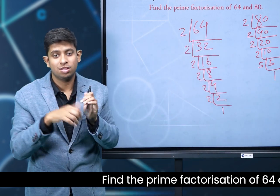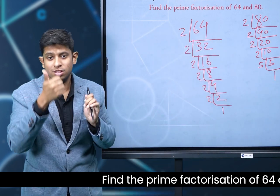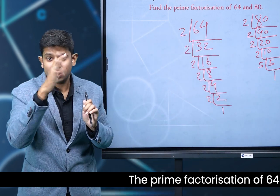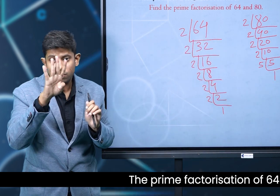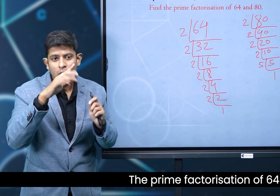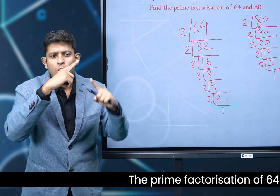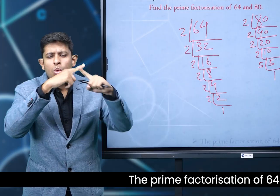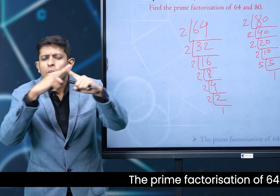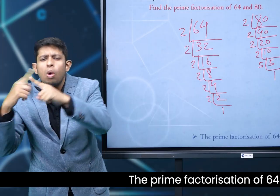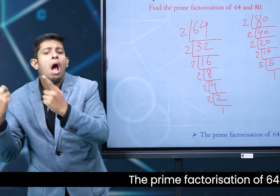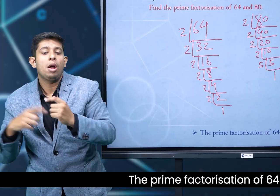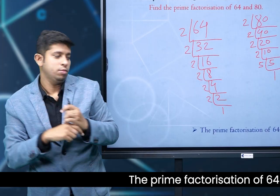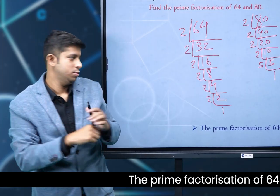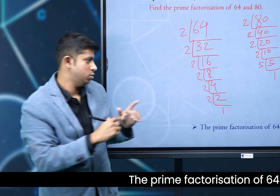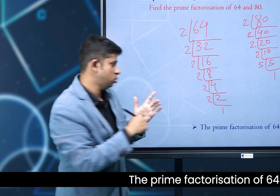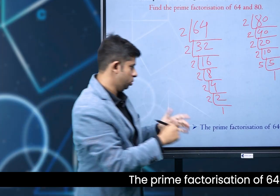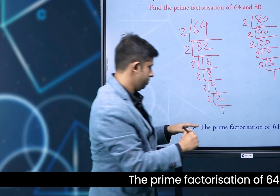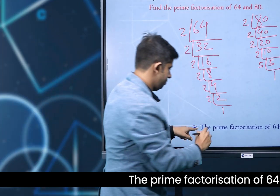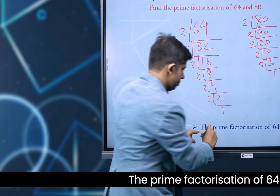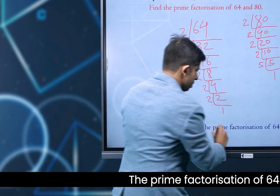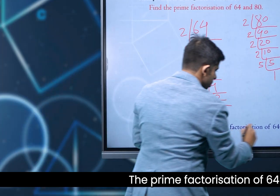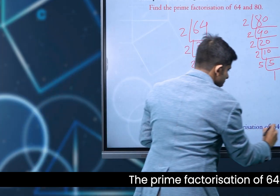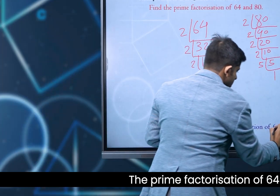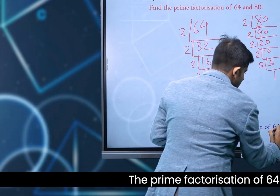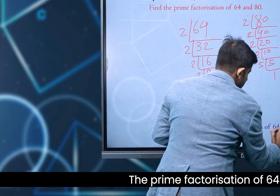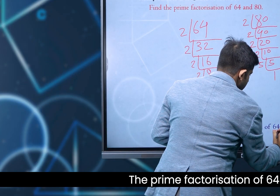The prime factorization of 64 is